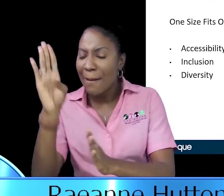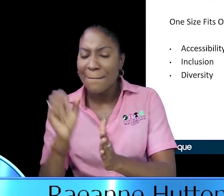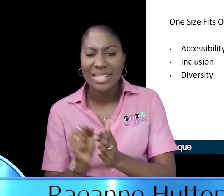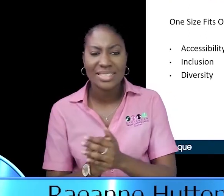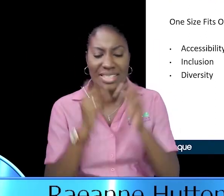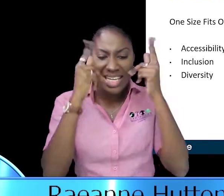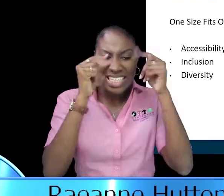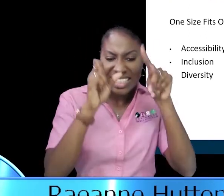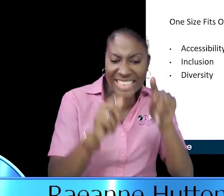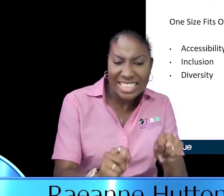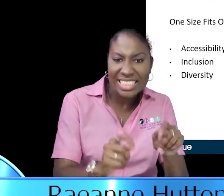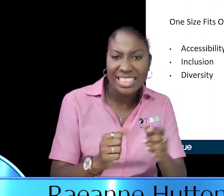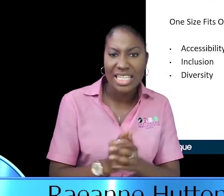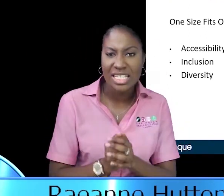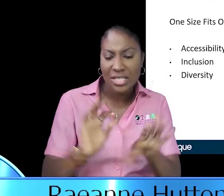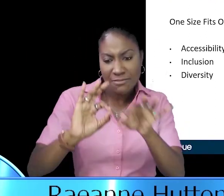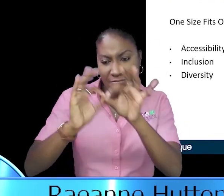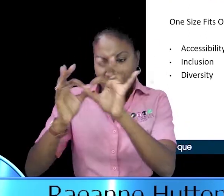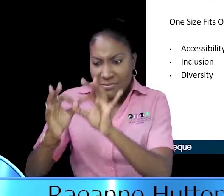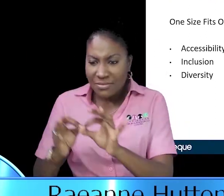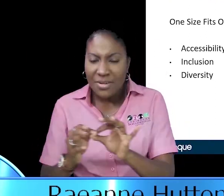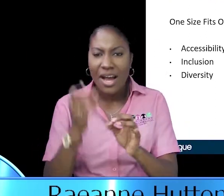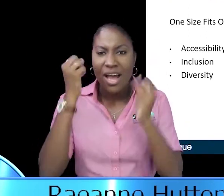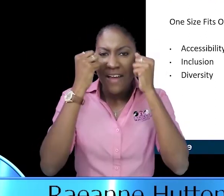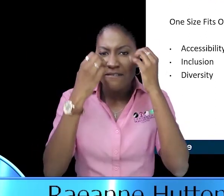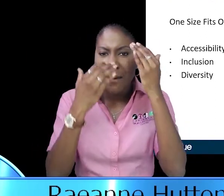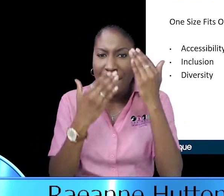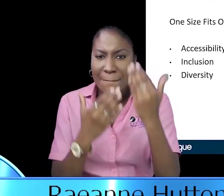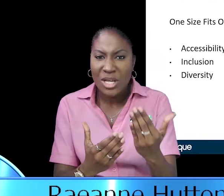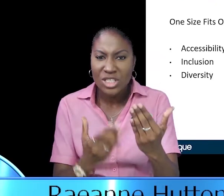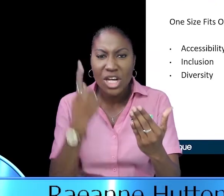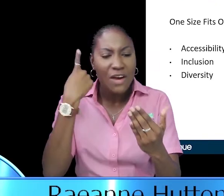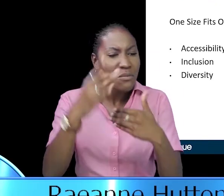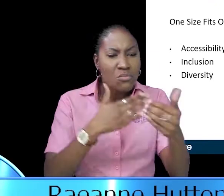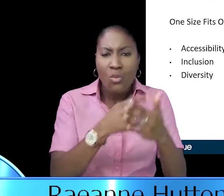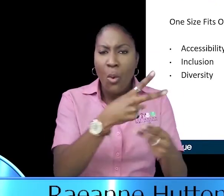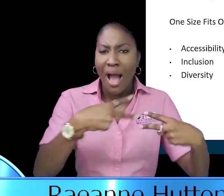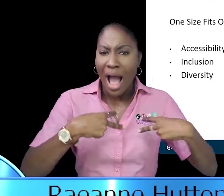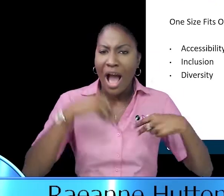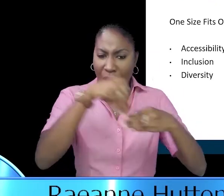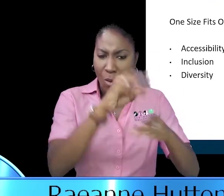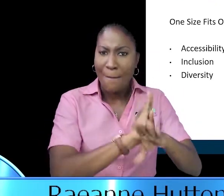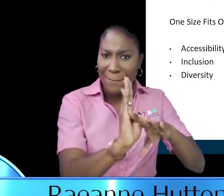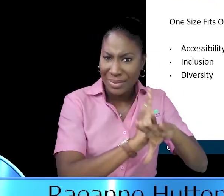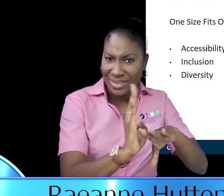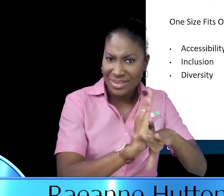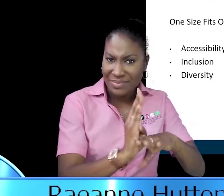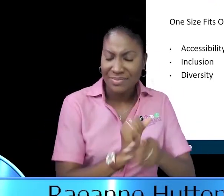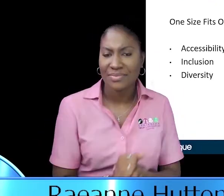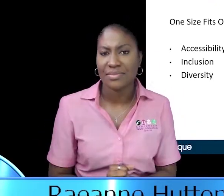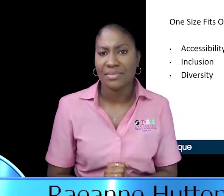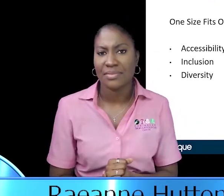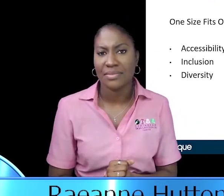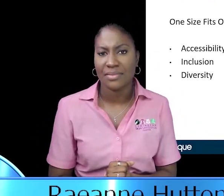testing, maintenance of information and products, and